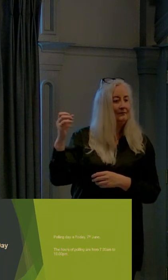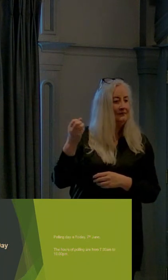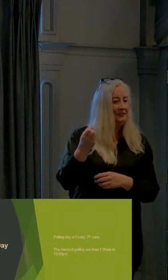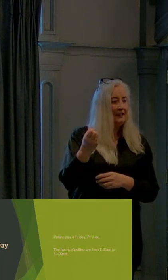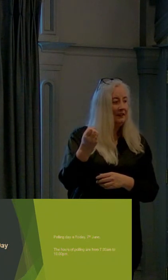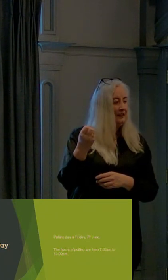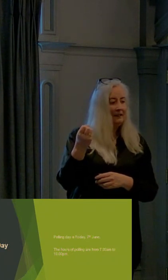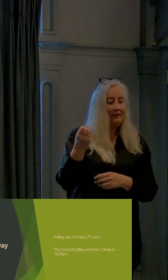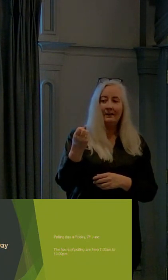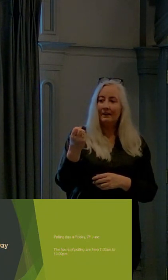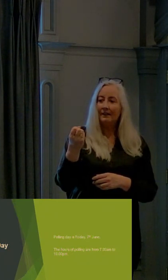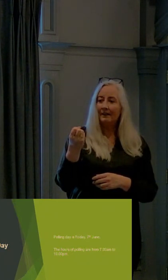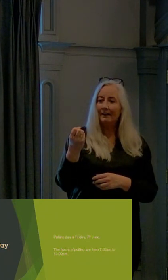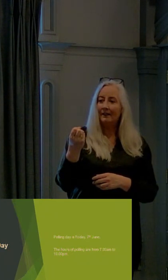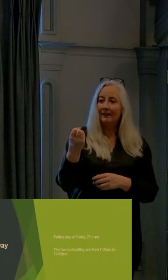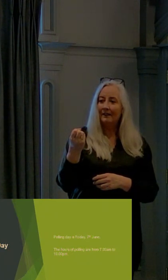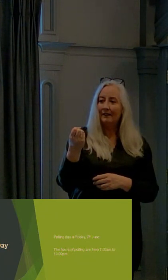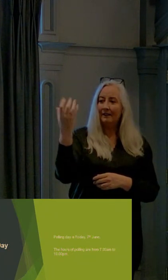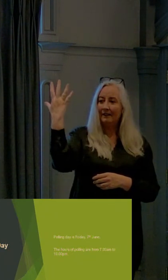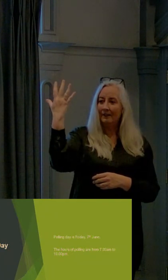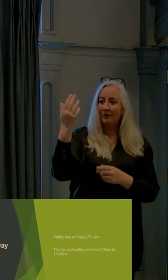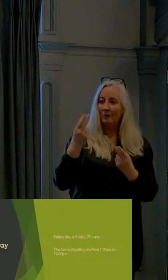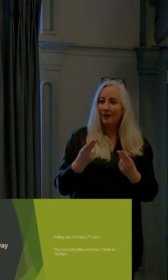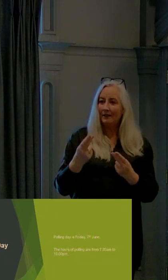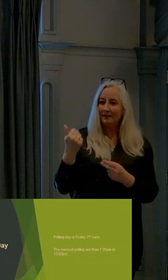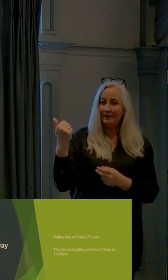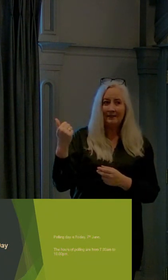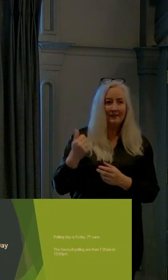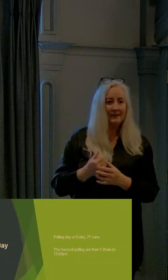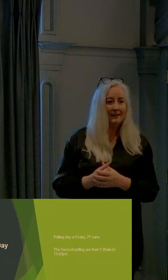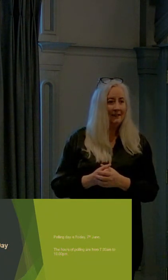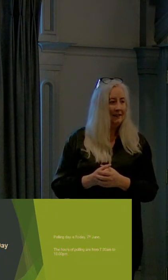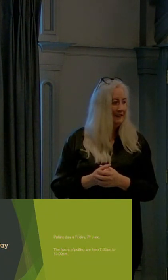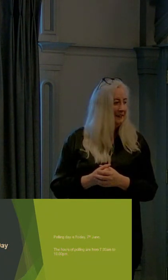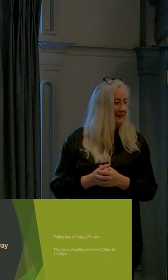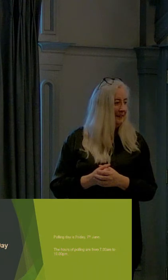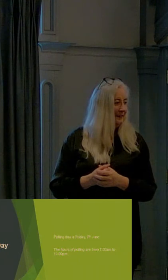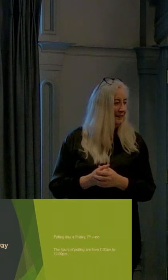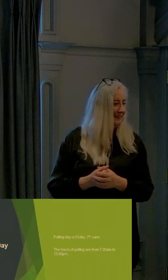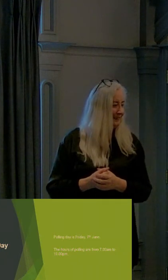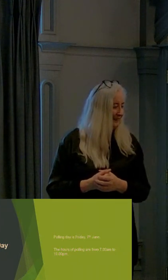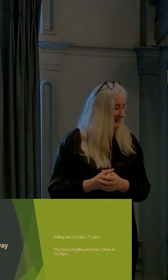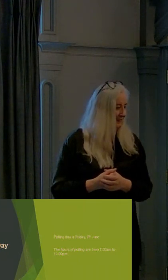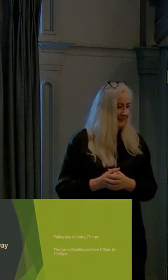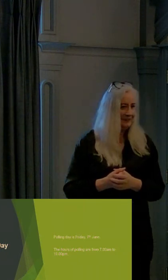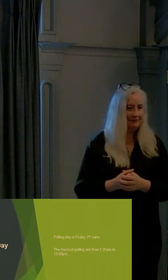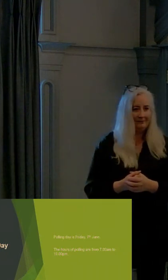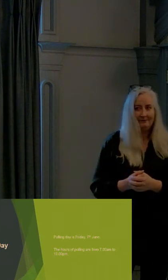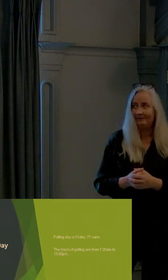Maybe if we could get the overheads on the screen. Oh, yeah, sorry. Yeah, Let's get my glass of water